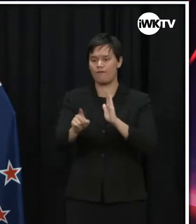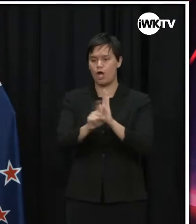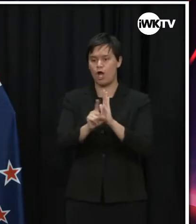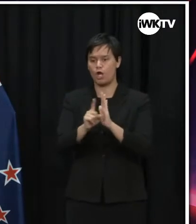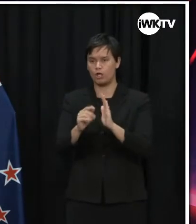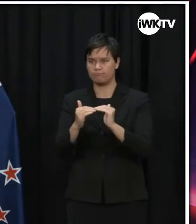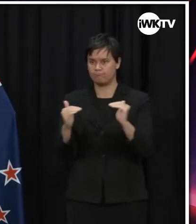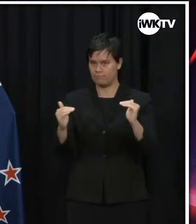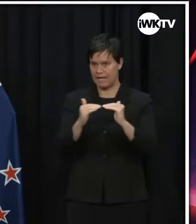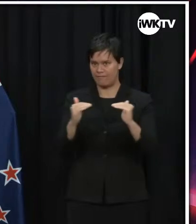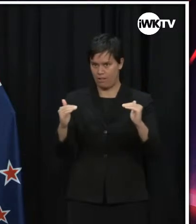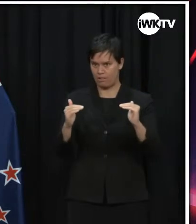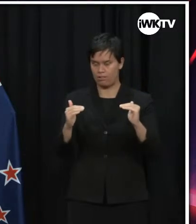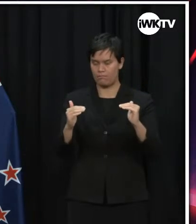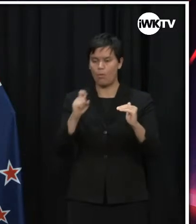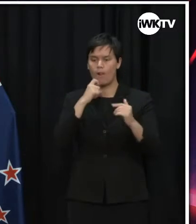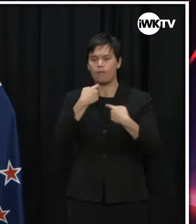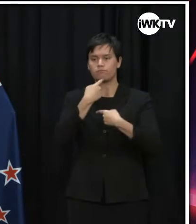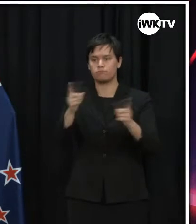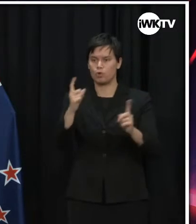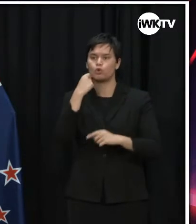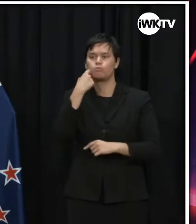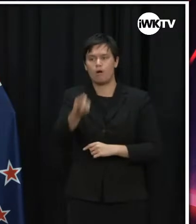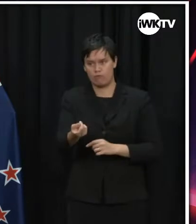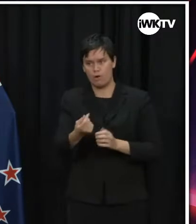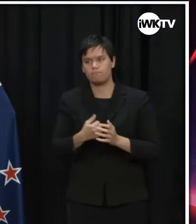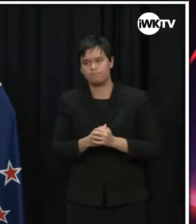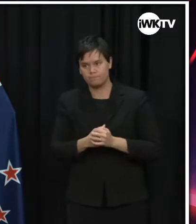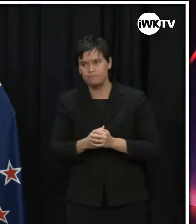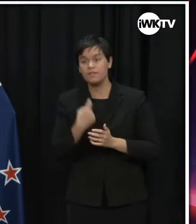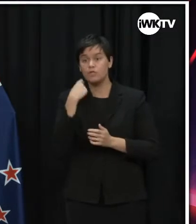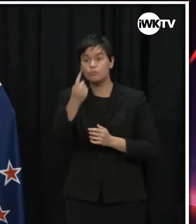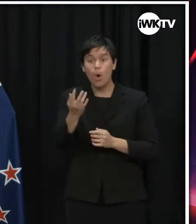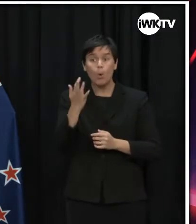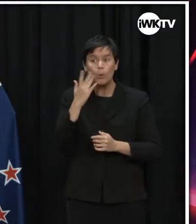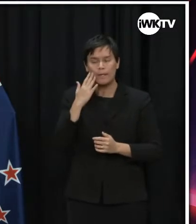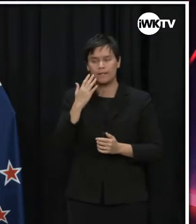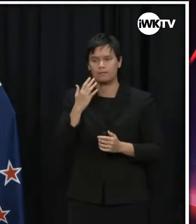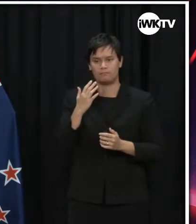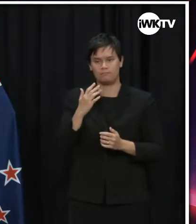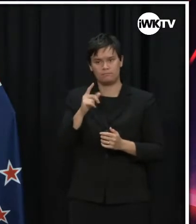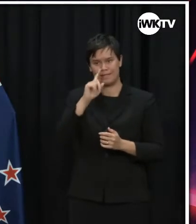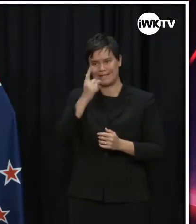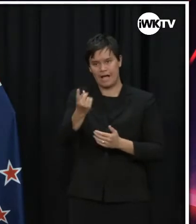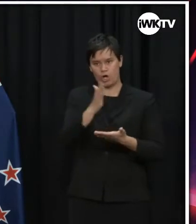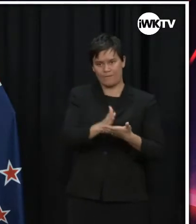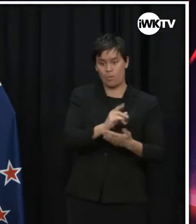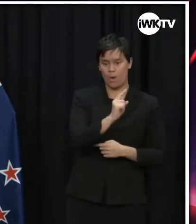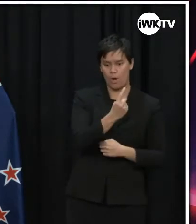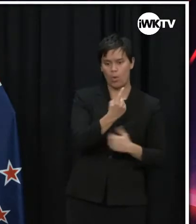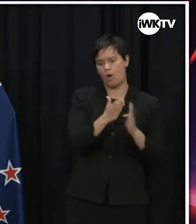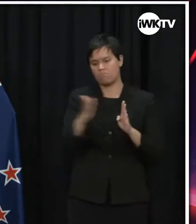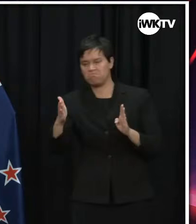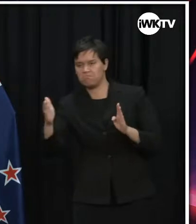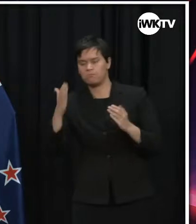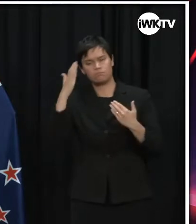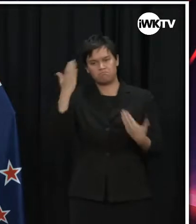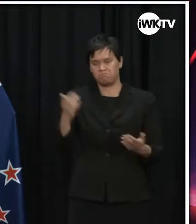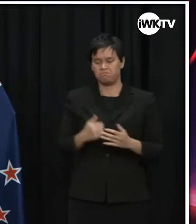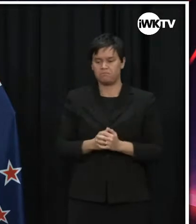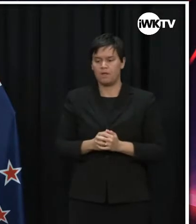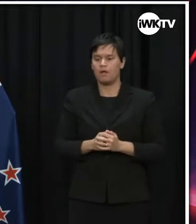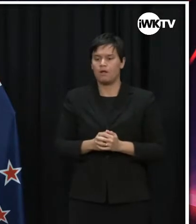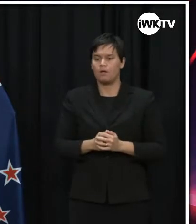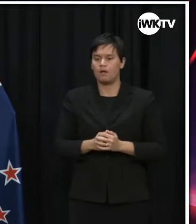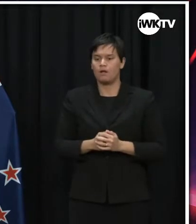for when we will make the decision. That will partly depend on the information that we receive in the next 24 hours. Finally, before I open up for questions,